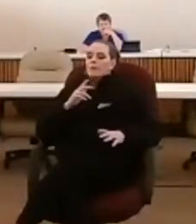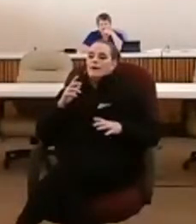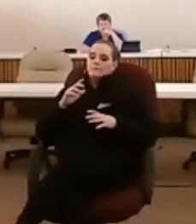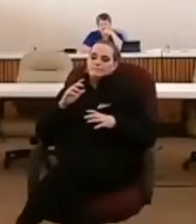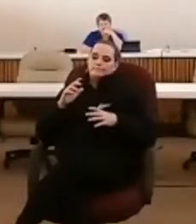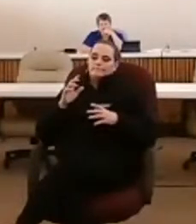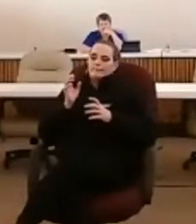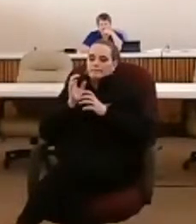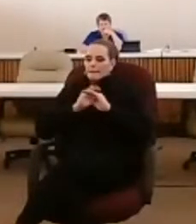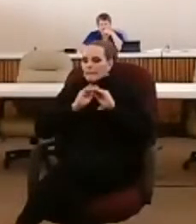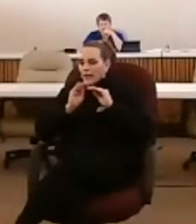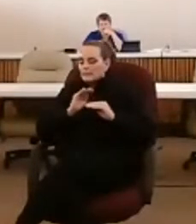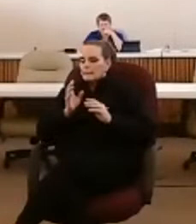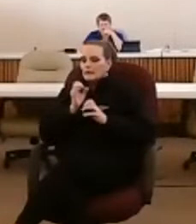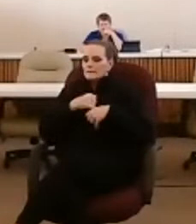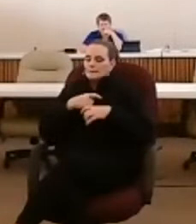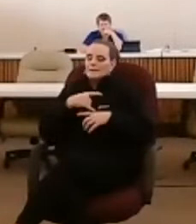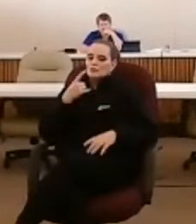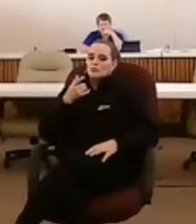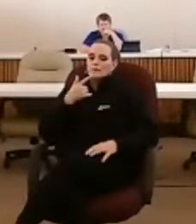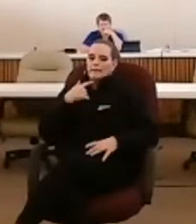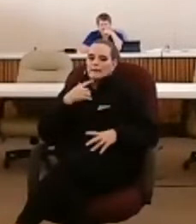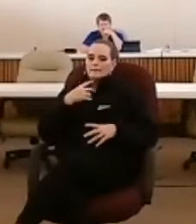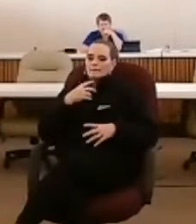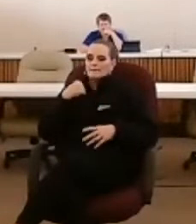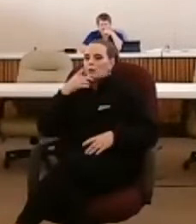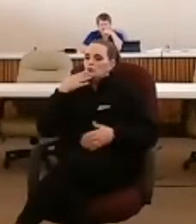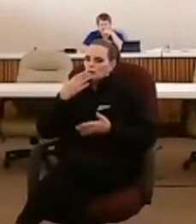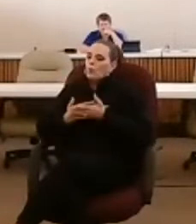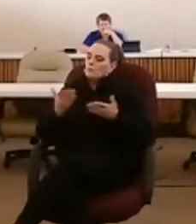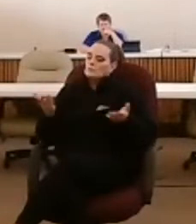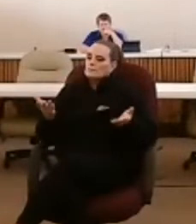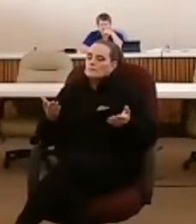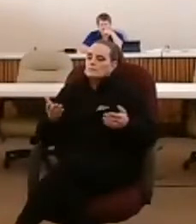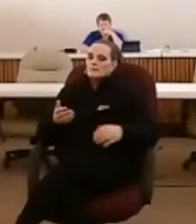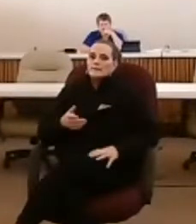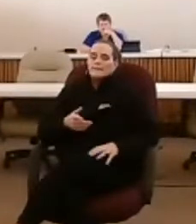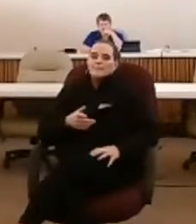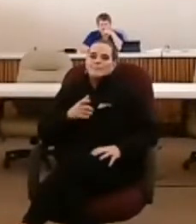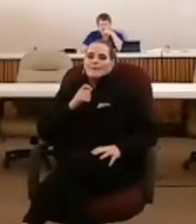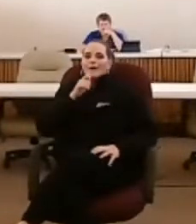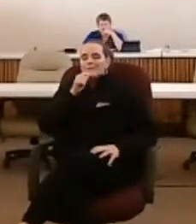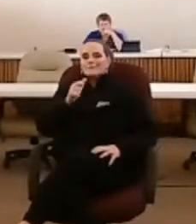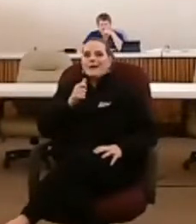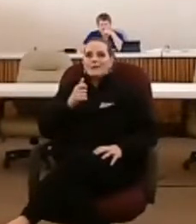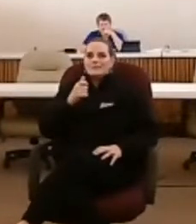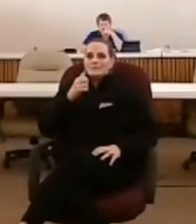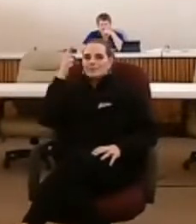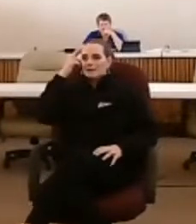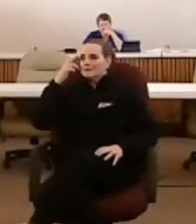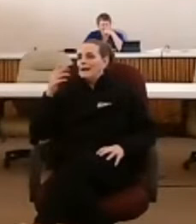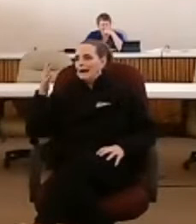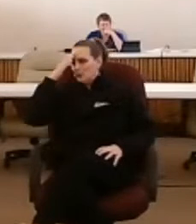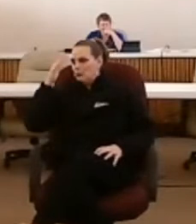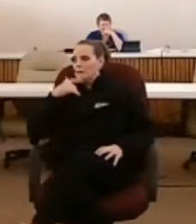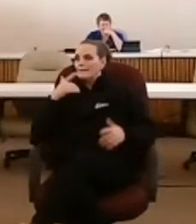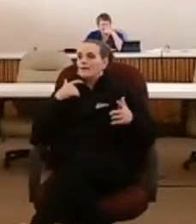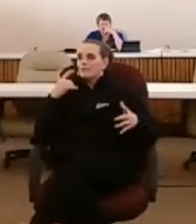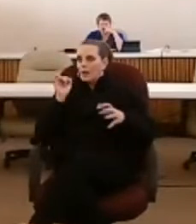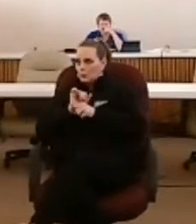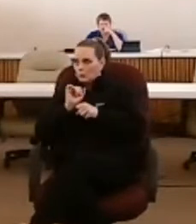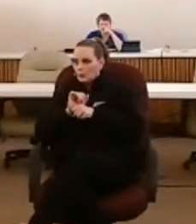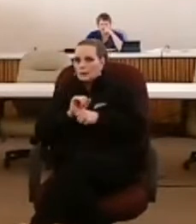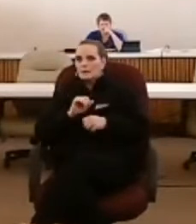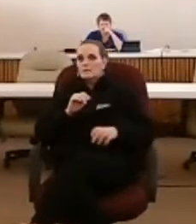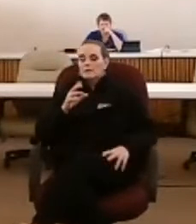it to make sure that it looks the way it looks. And it's not because, I mean, I know you guys are taxed and you guys have a lot to do.